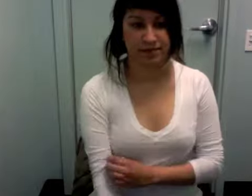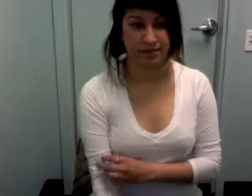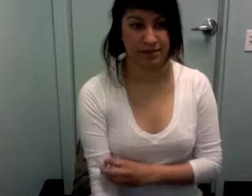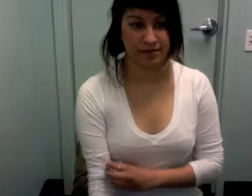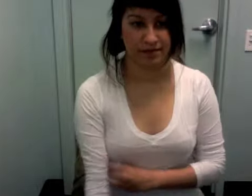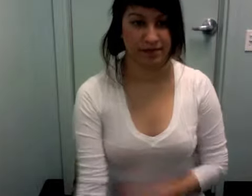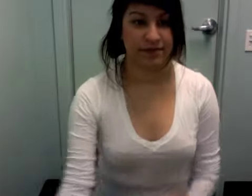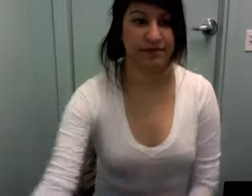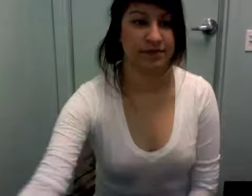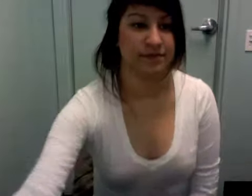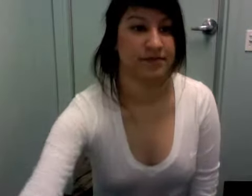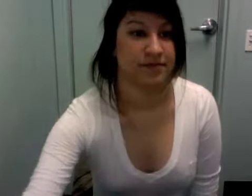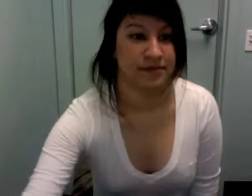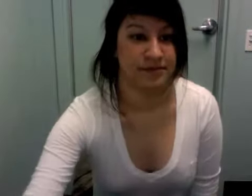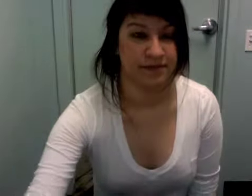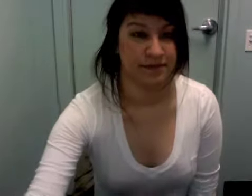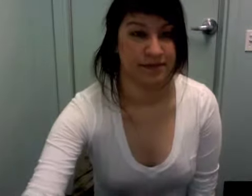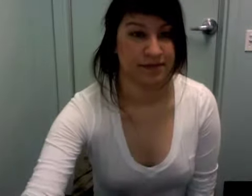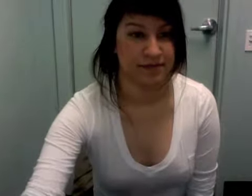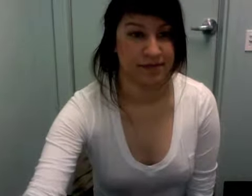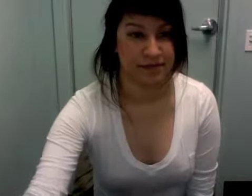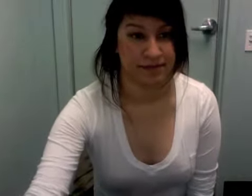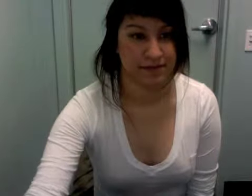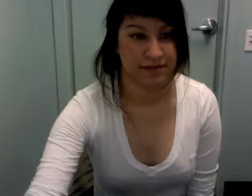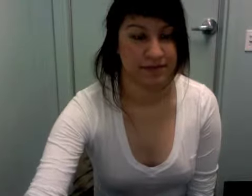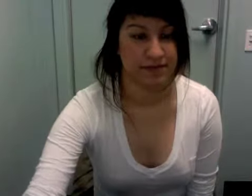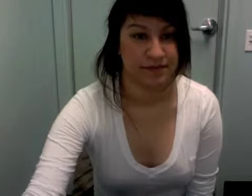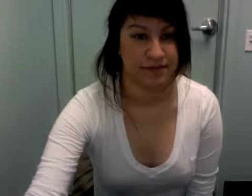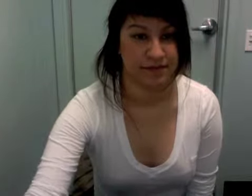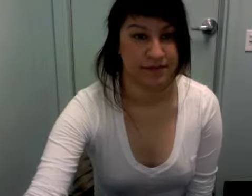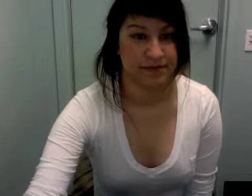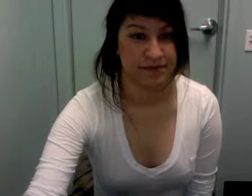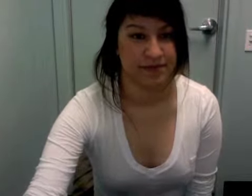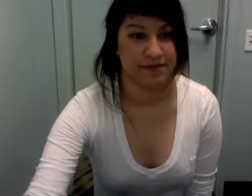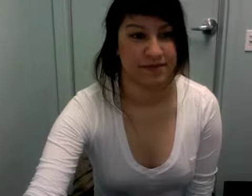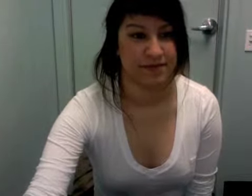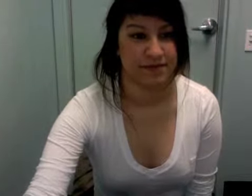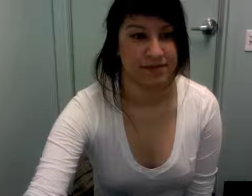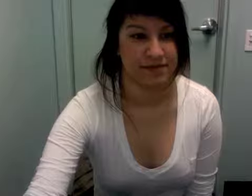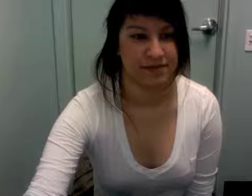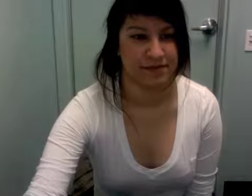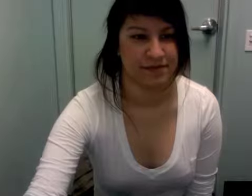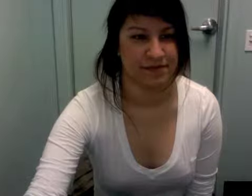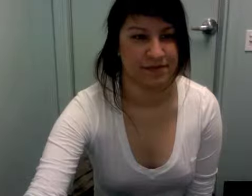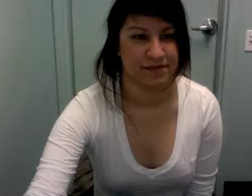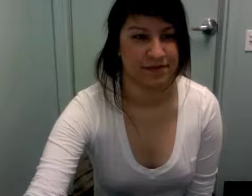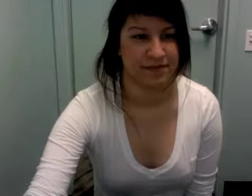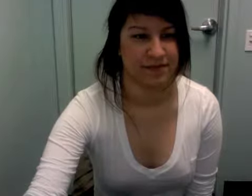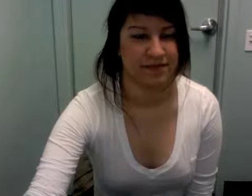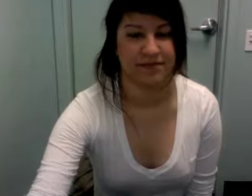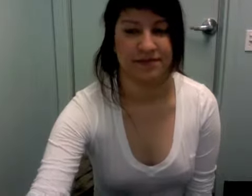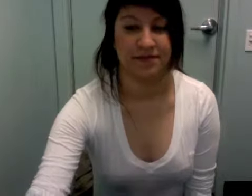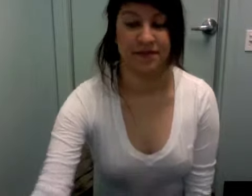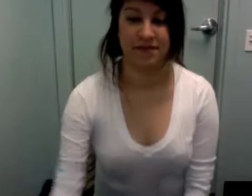Rebecca Cole for Houdini, and we're going to make an absolutely gorgeous, elegant table arrangement.